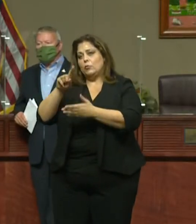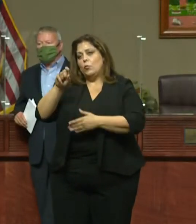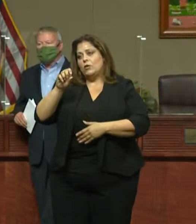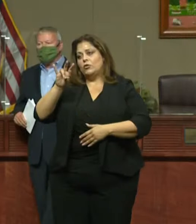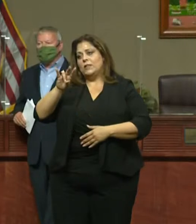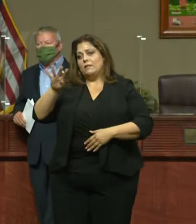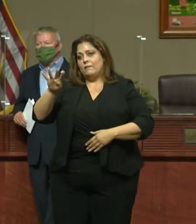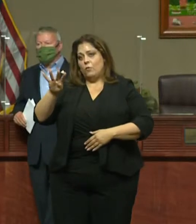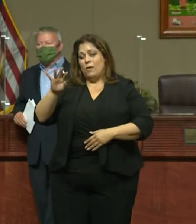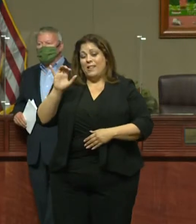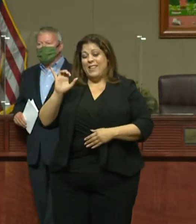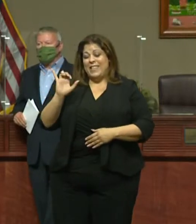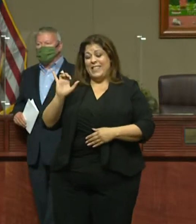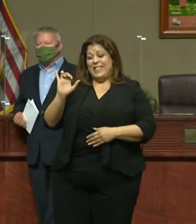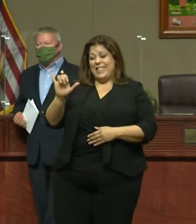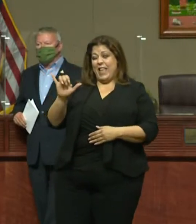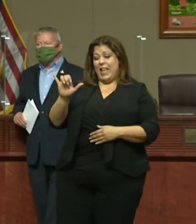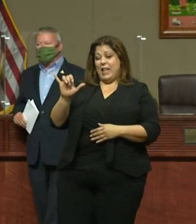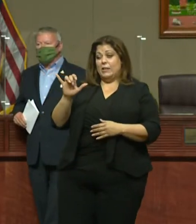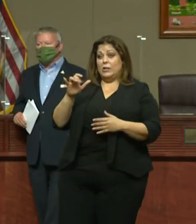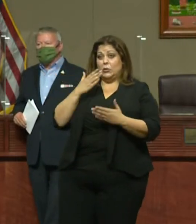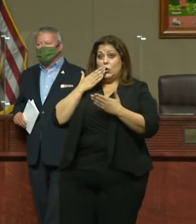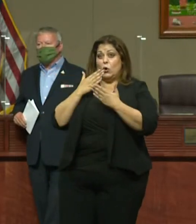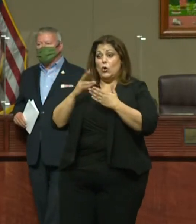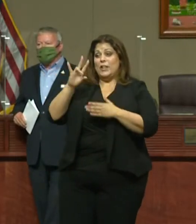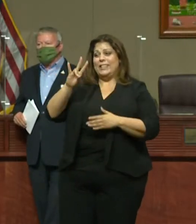118,174, and that is an encouraging